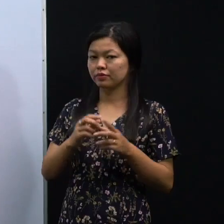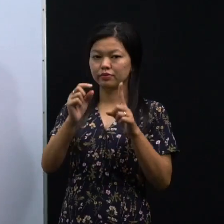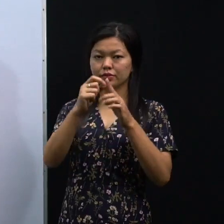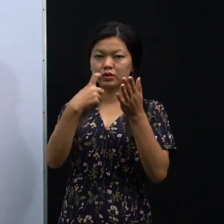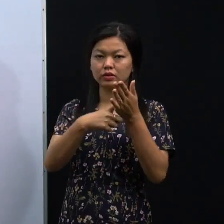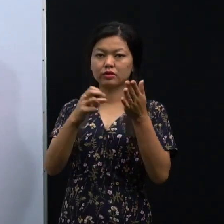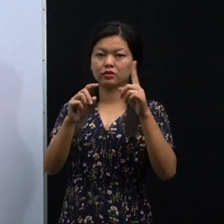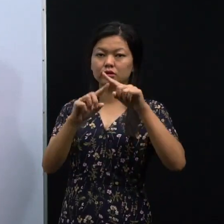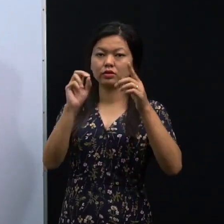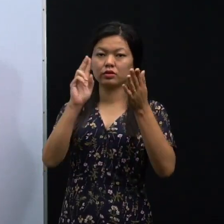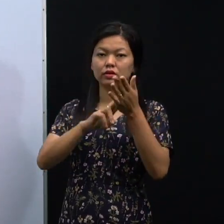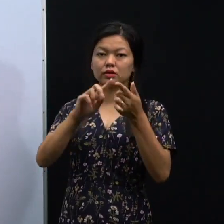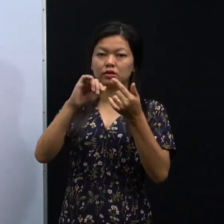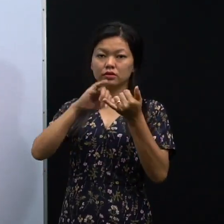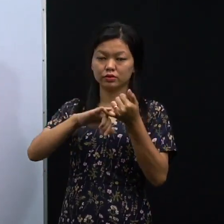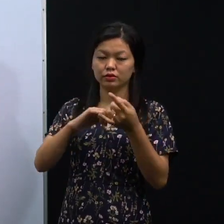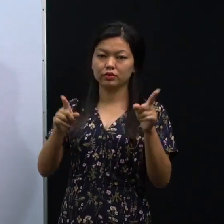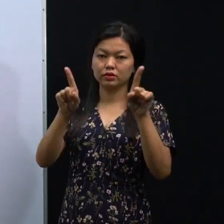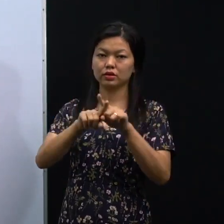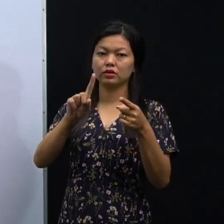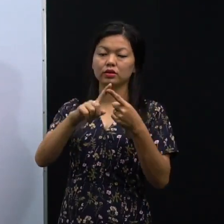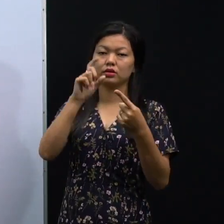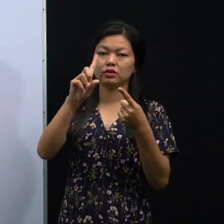protons and electrons